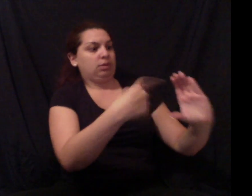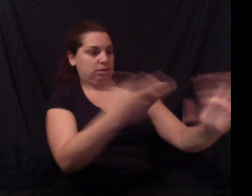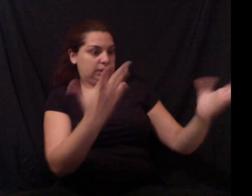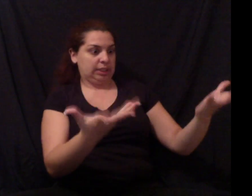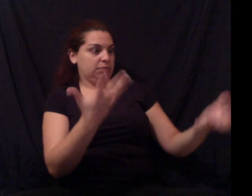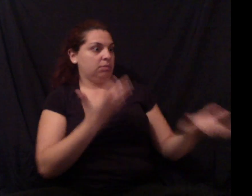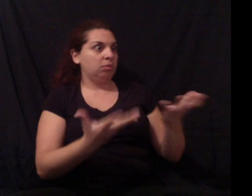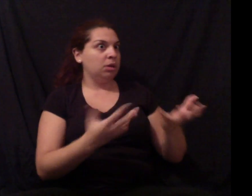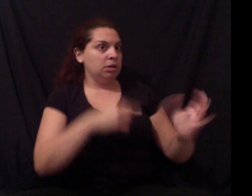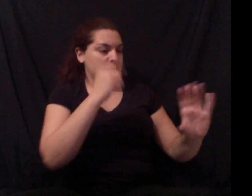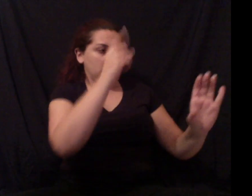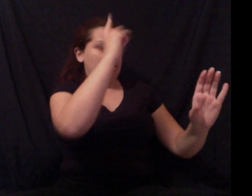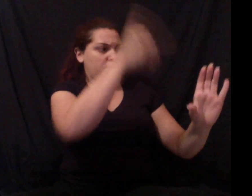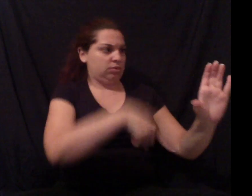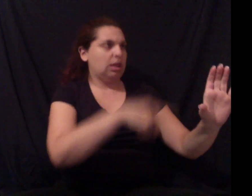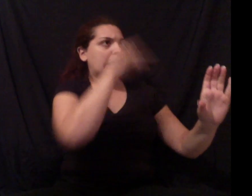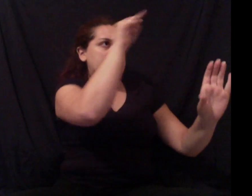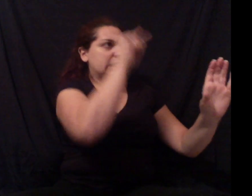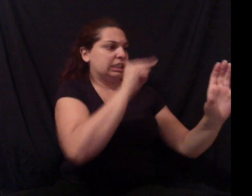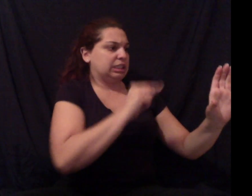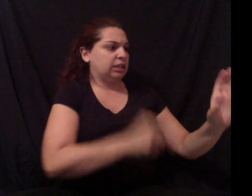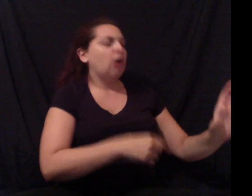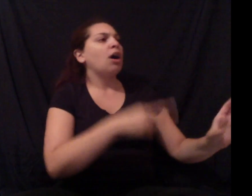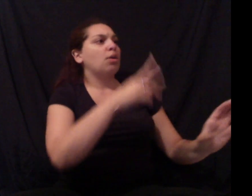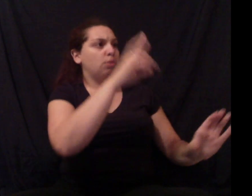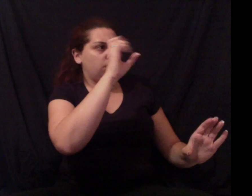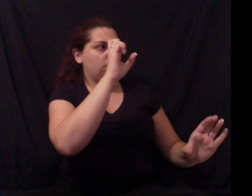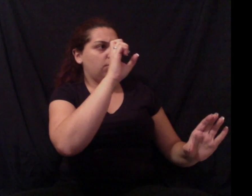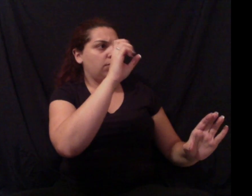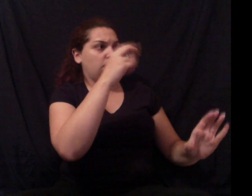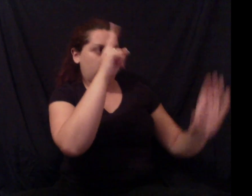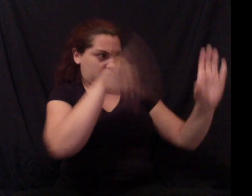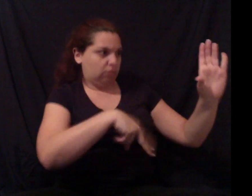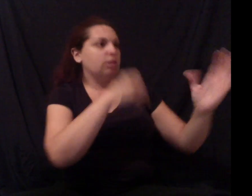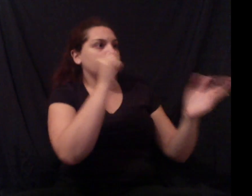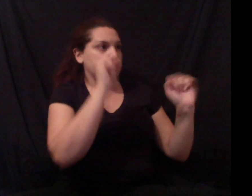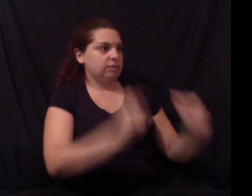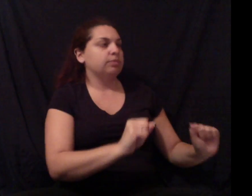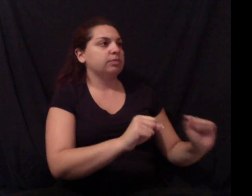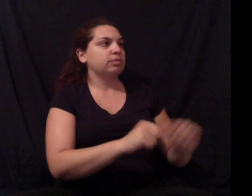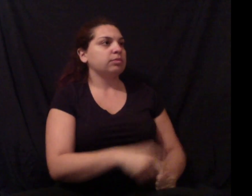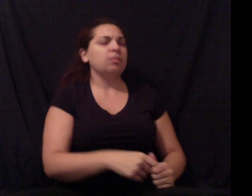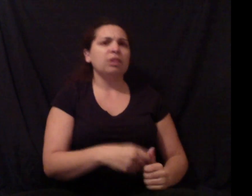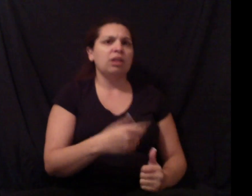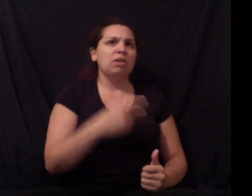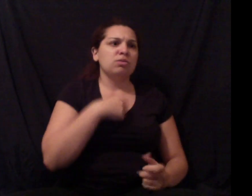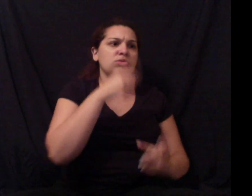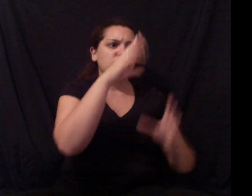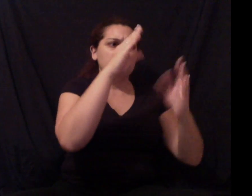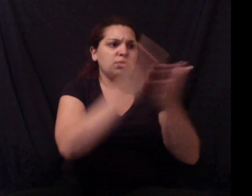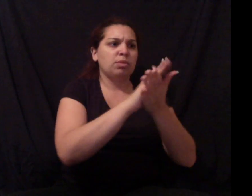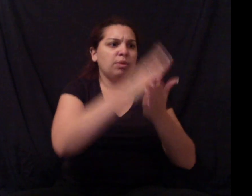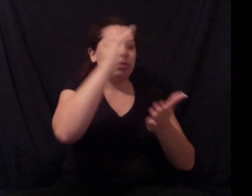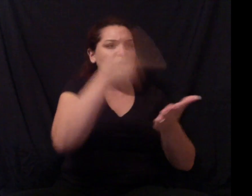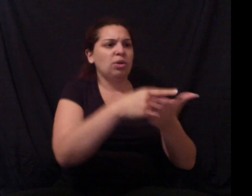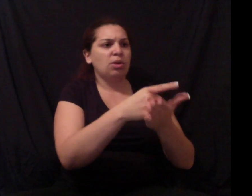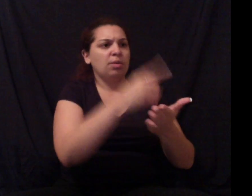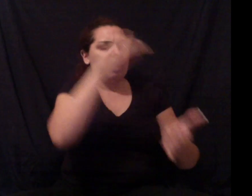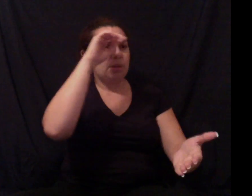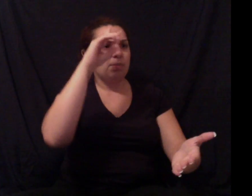email. I had to keep like marking them all as read. I was like, what the heck happened? And my brother, I was like, dude, something happened, man. I keep getting these emails.